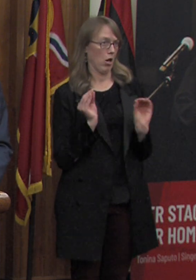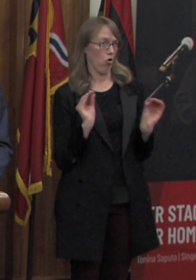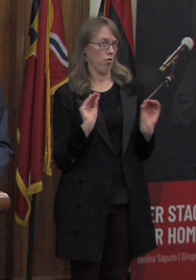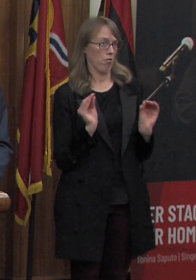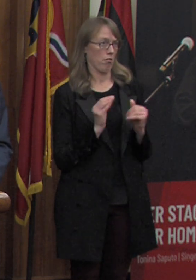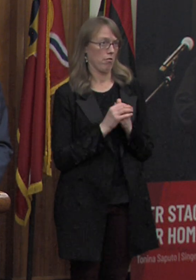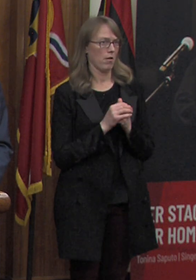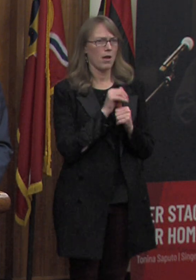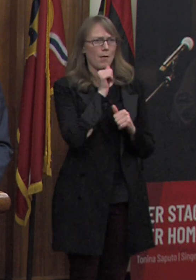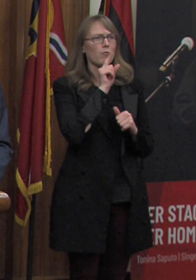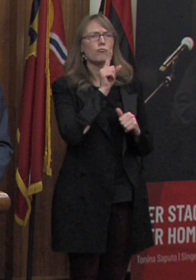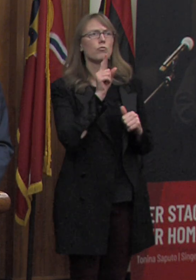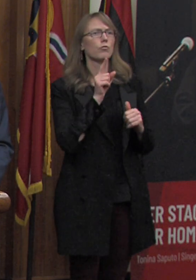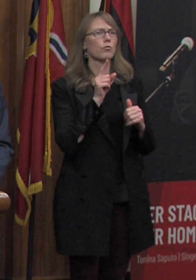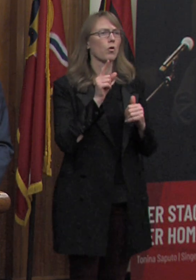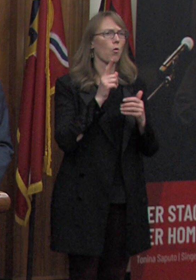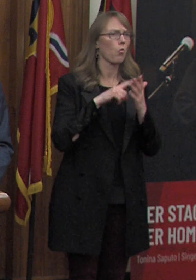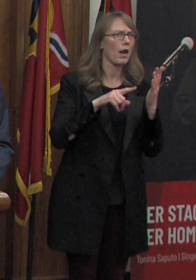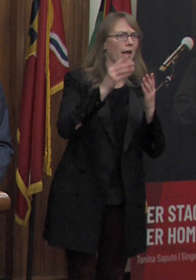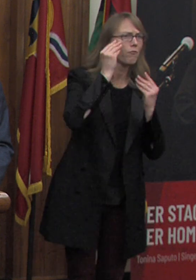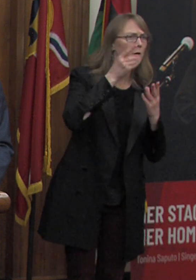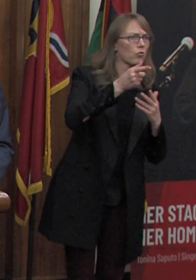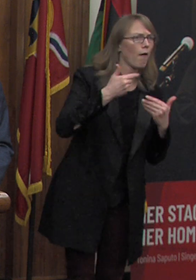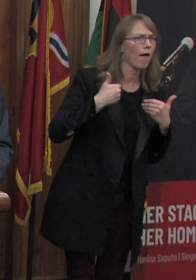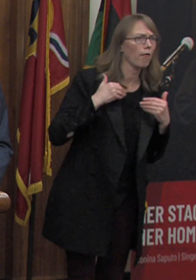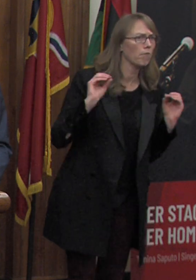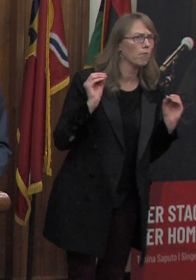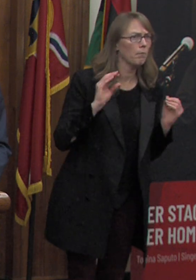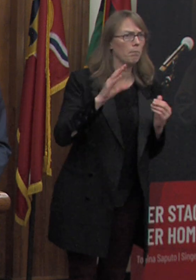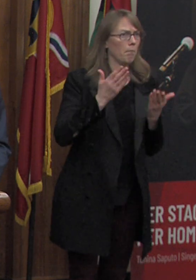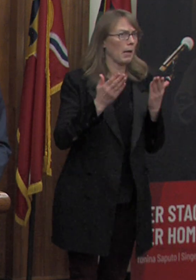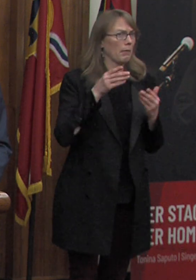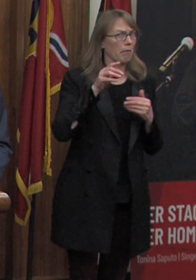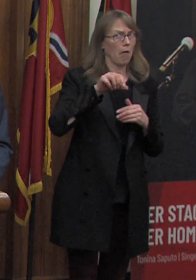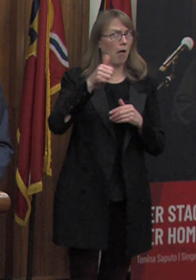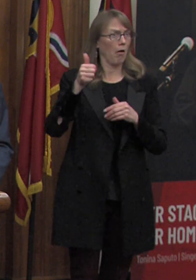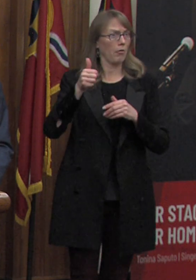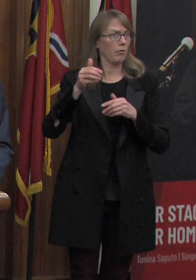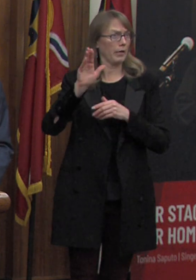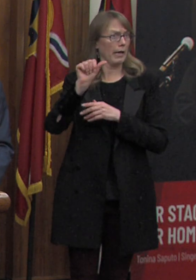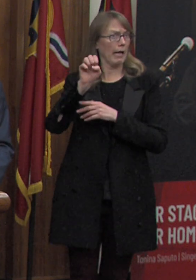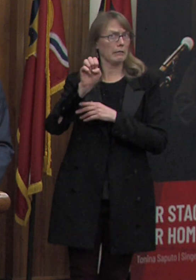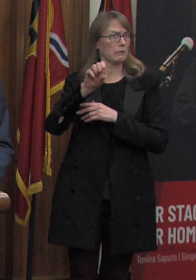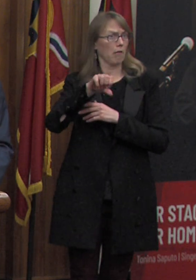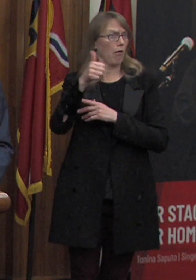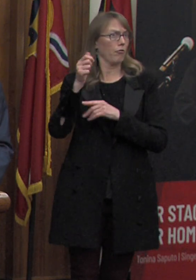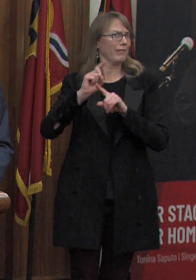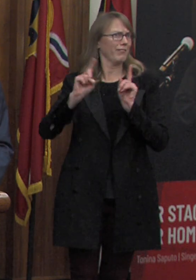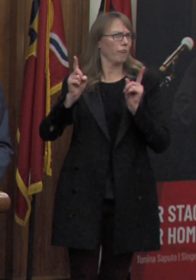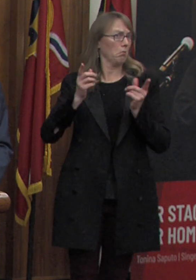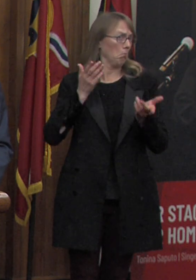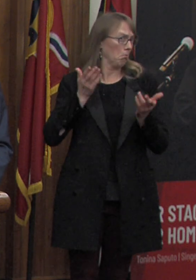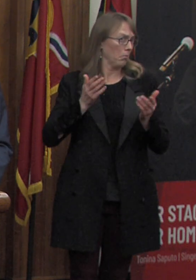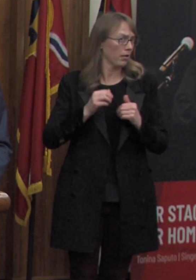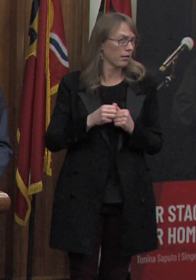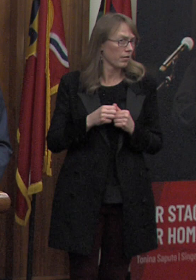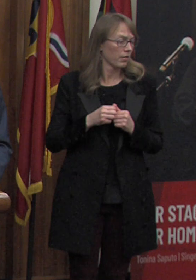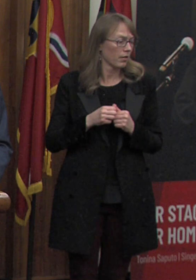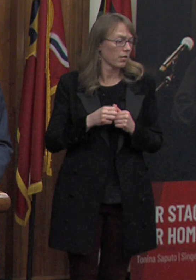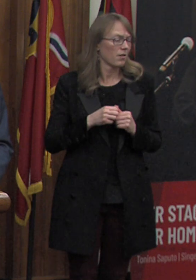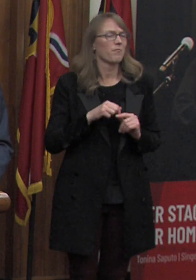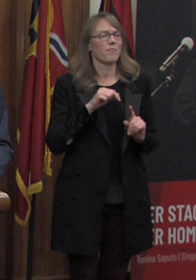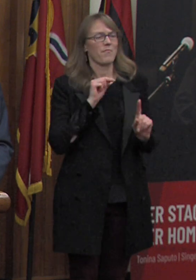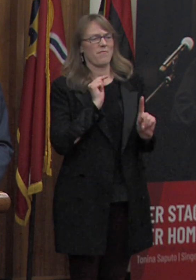not sure, have no idea what information you have. Maybe that's another case entirely, but this particular case, the